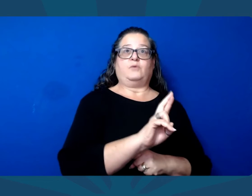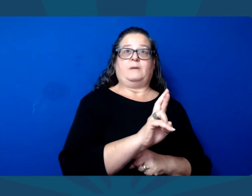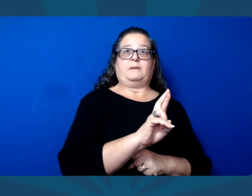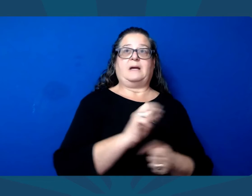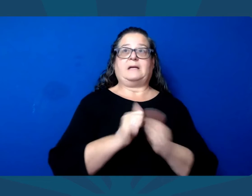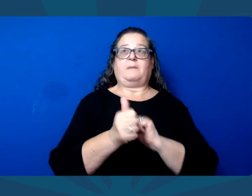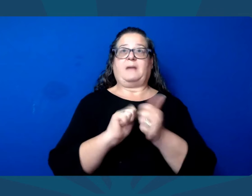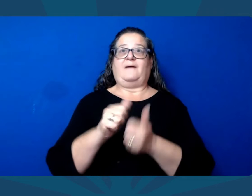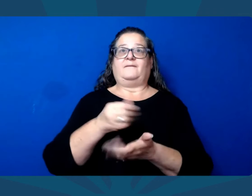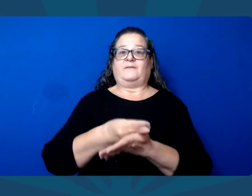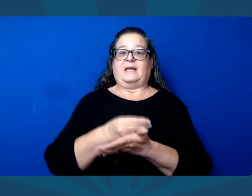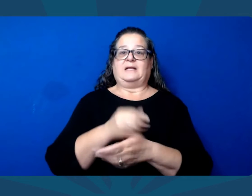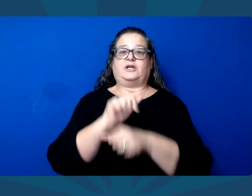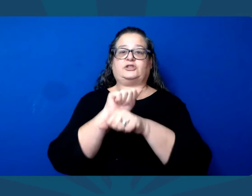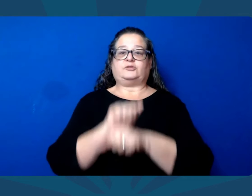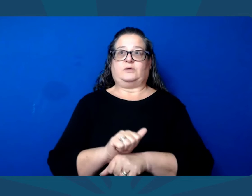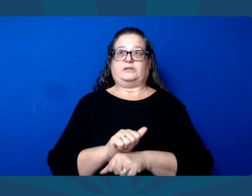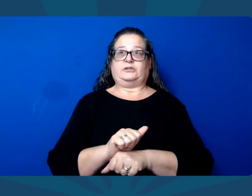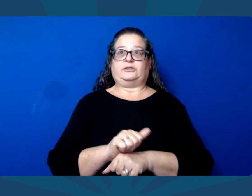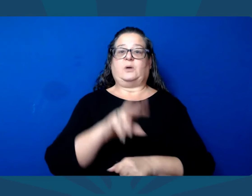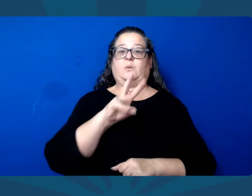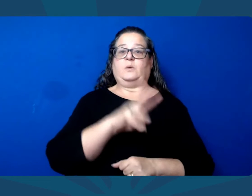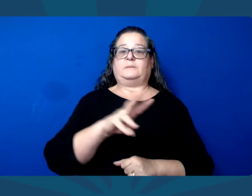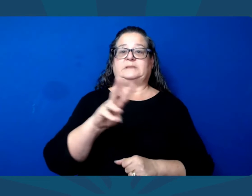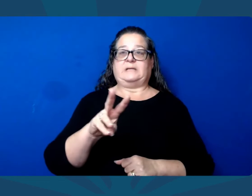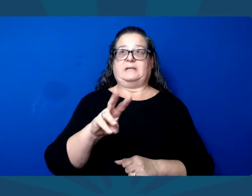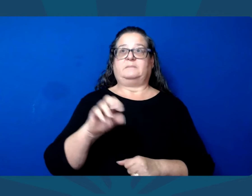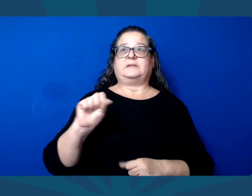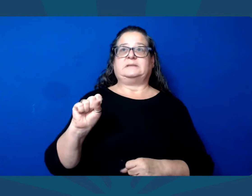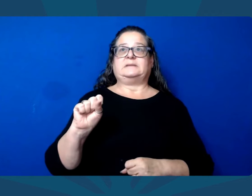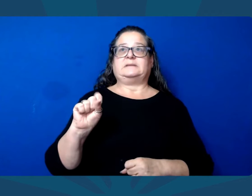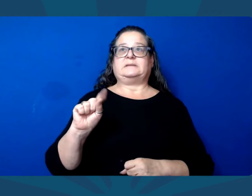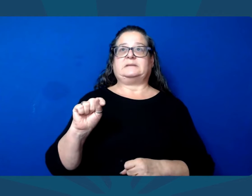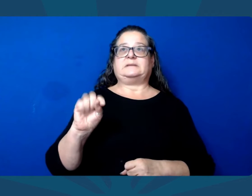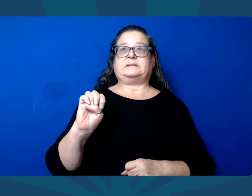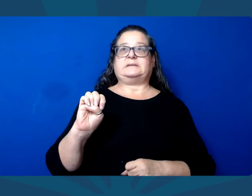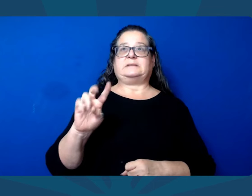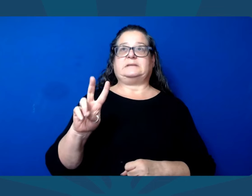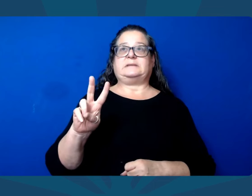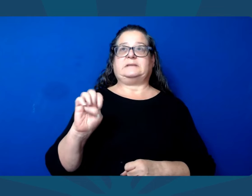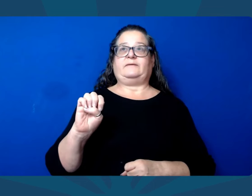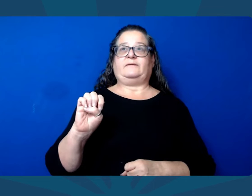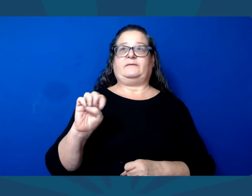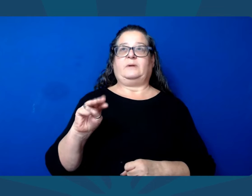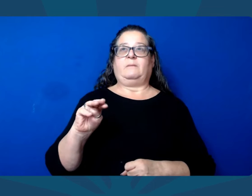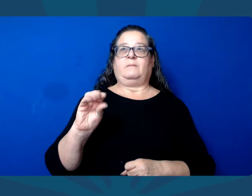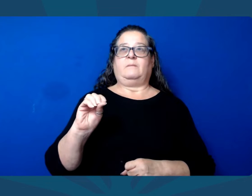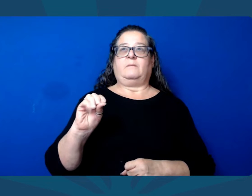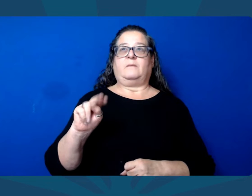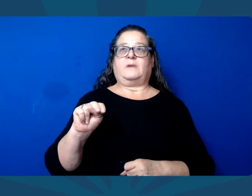Party Republican. Campaign funding, traditional. Website,